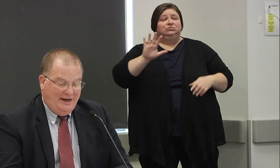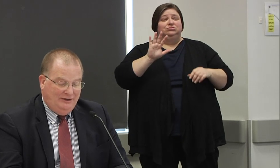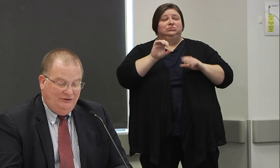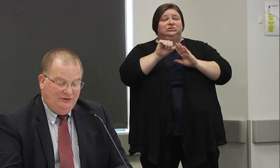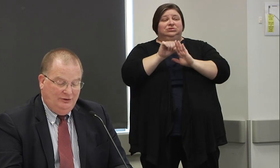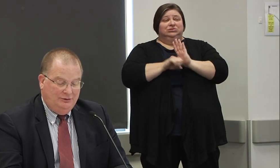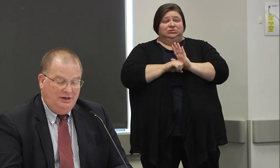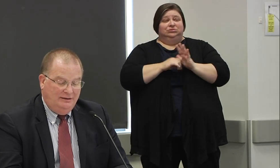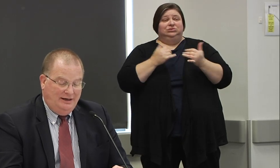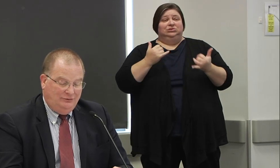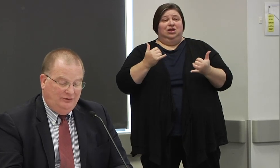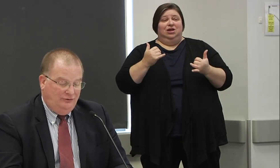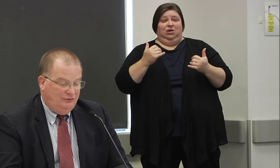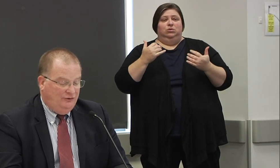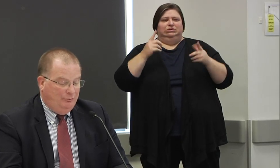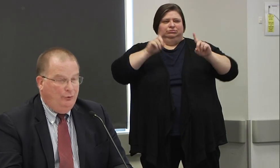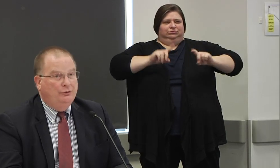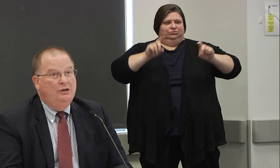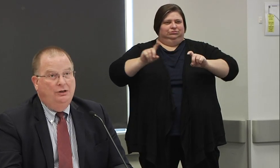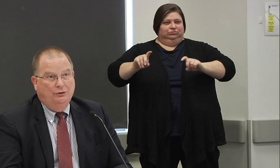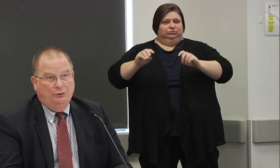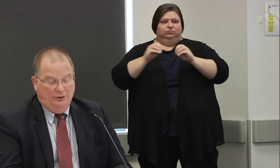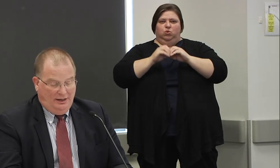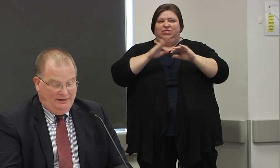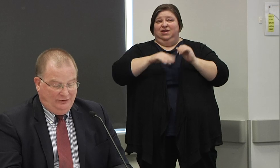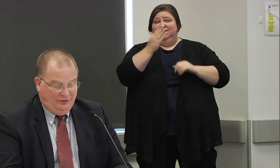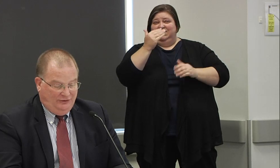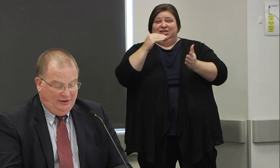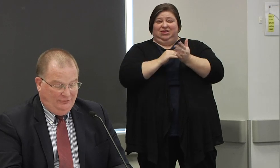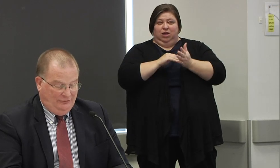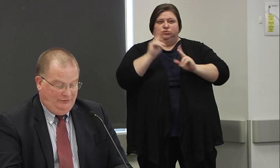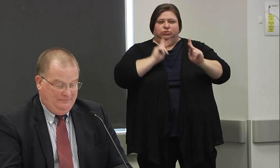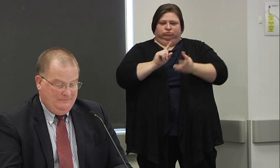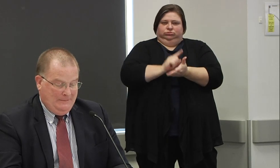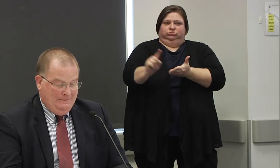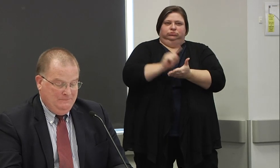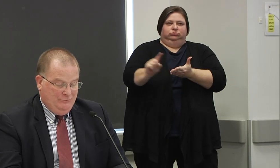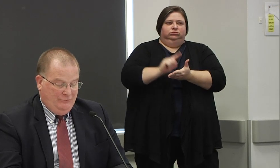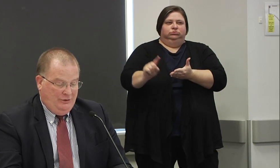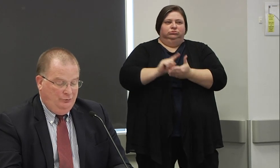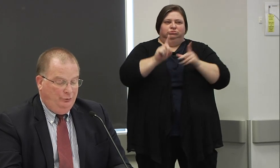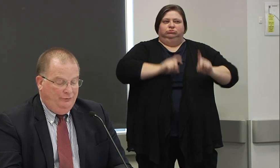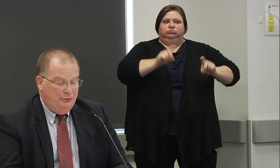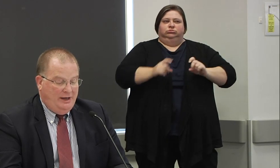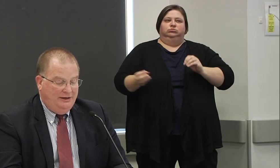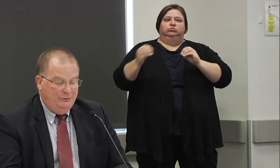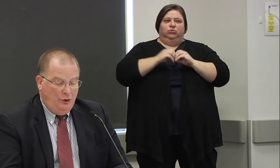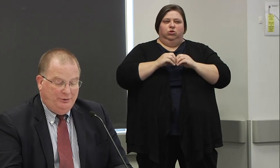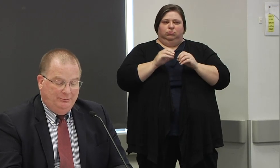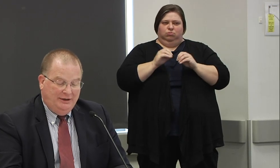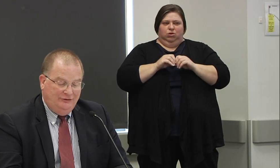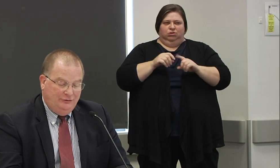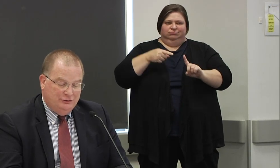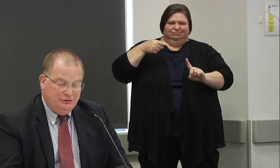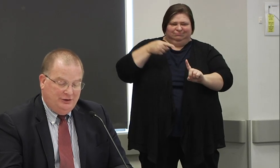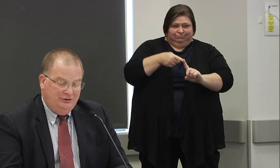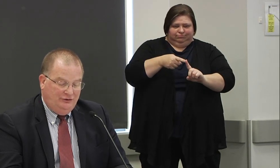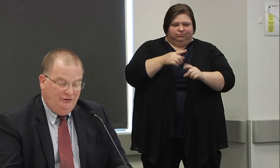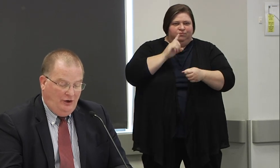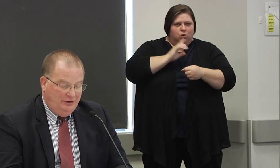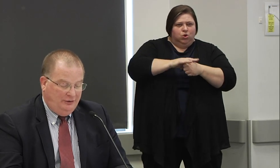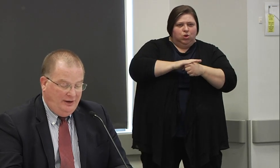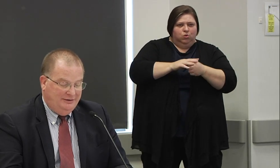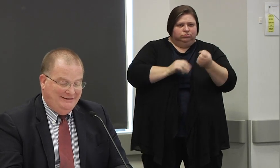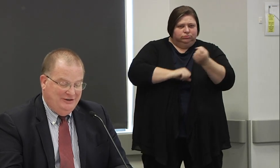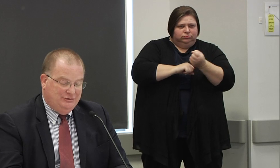adding 600 contact tracers to support local contact tracing efforts. We'll review county reopening plans to ensure conditions on